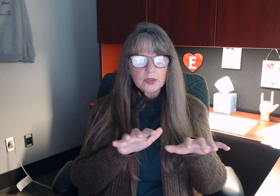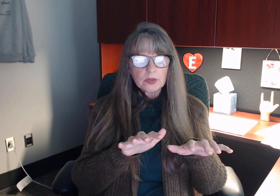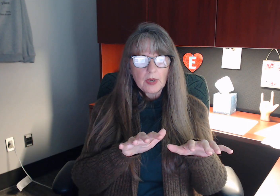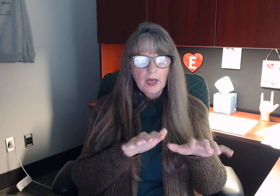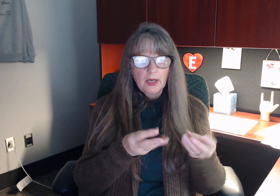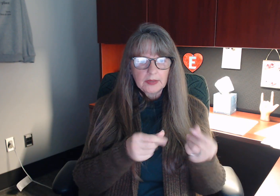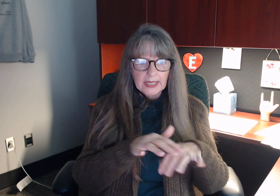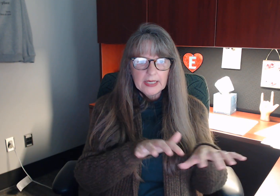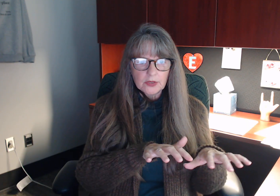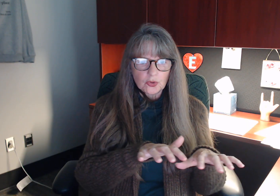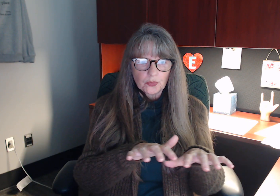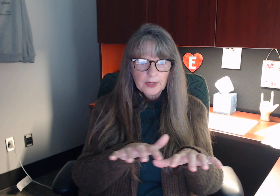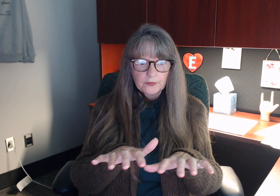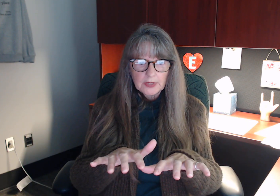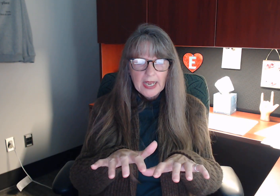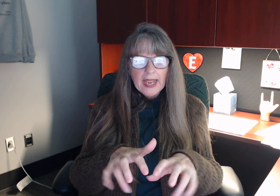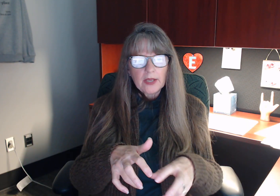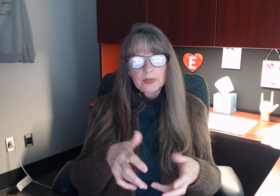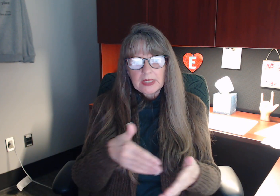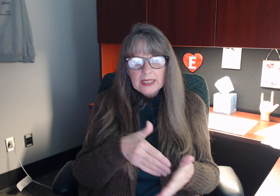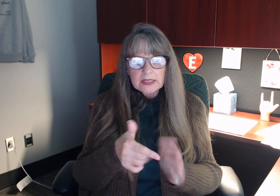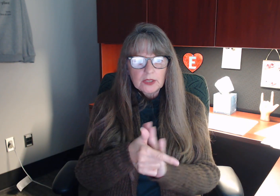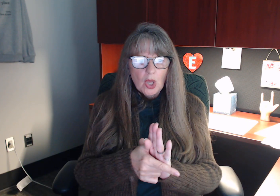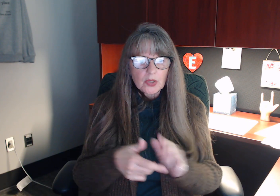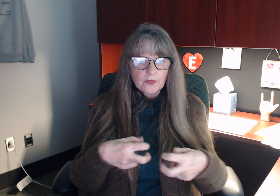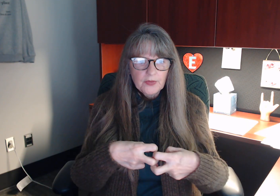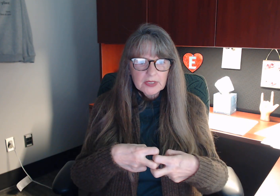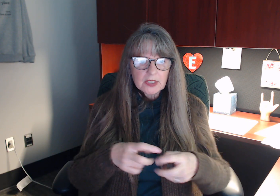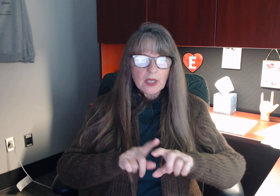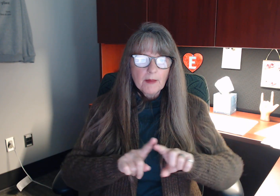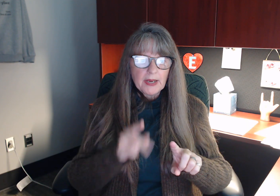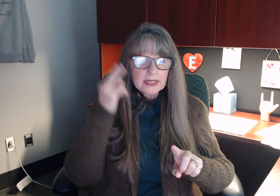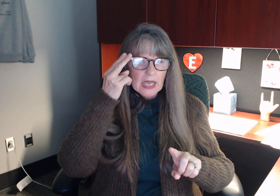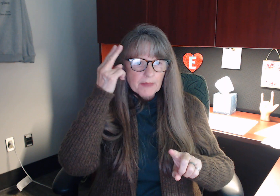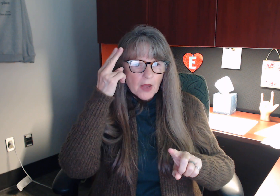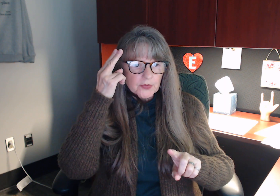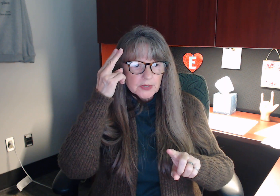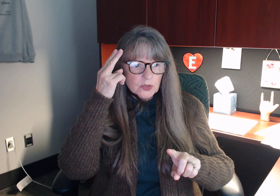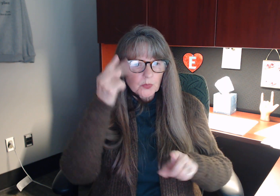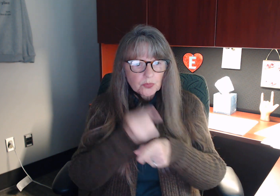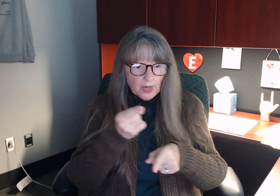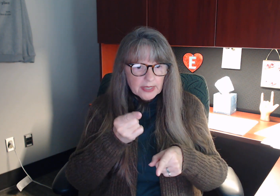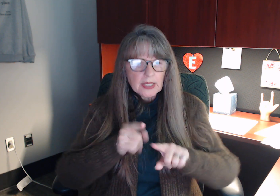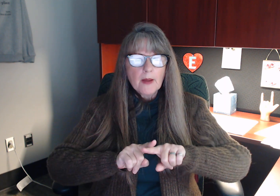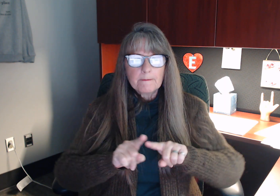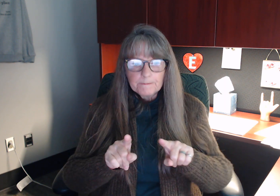this land drift, it was against the laws of physics, but his hypothesis was right,